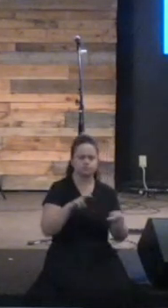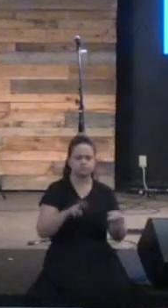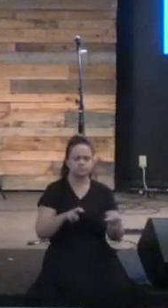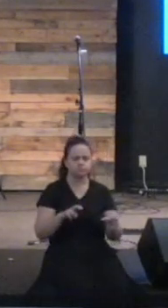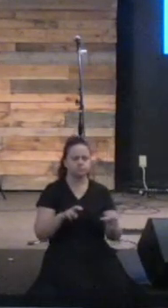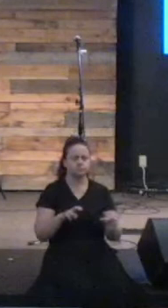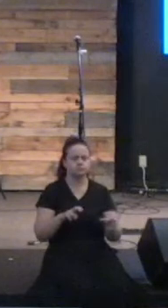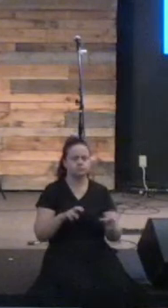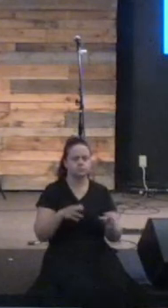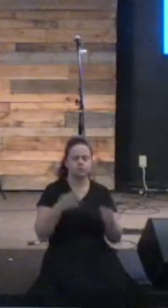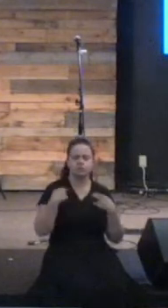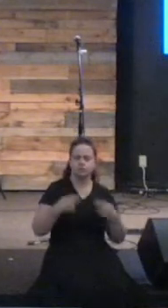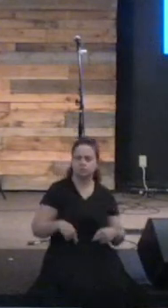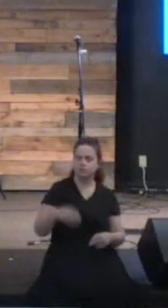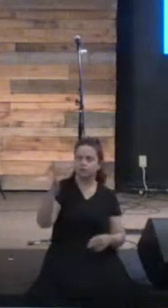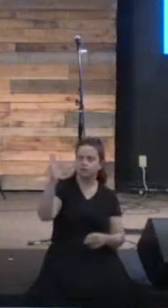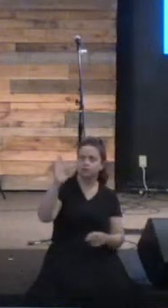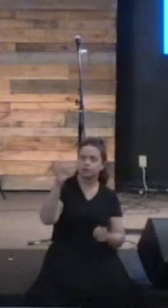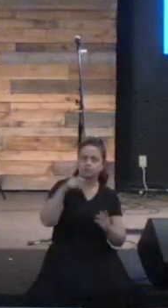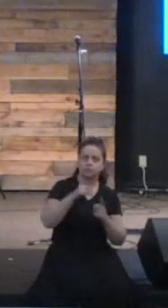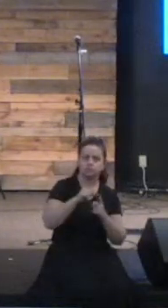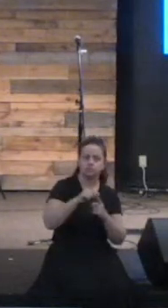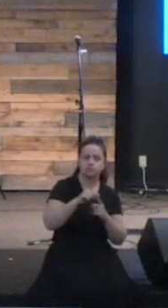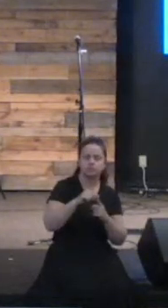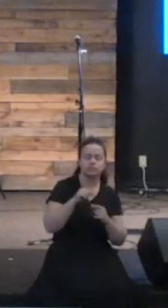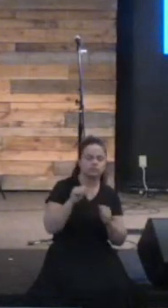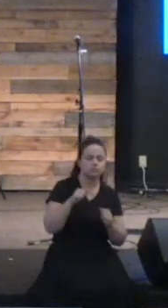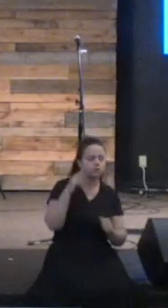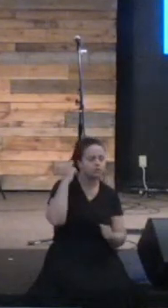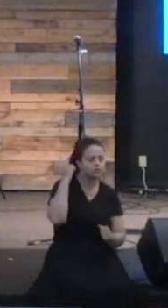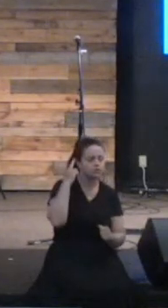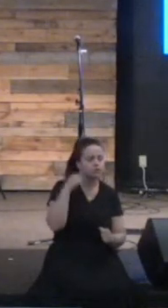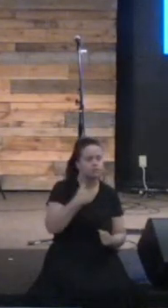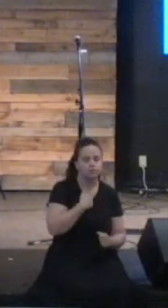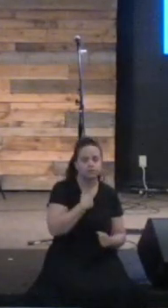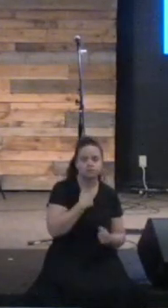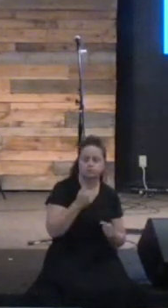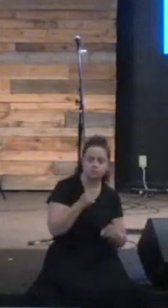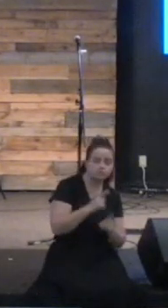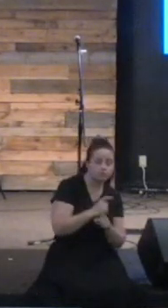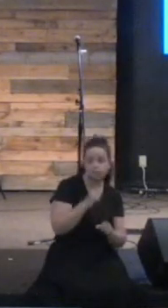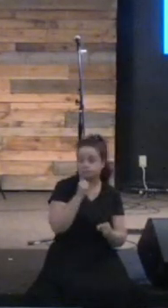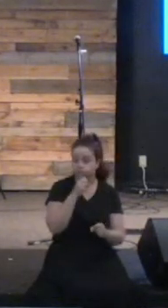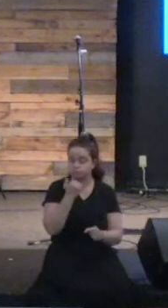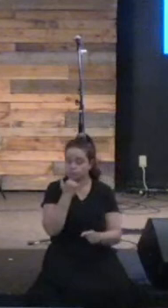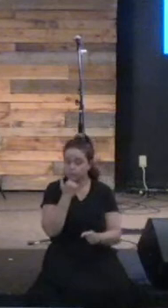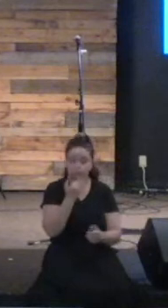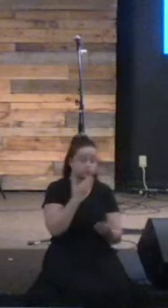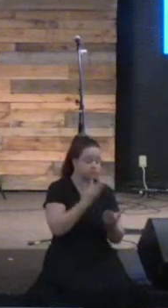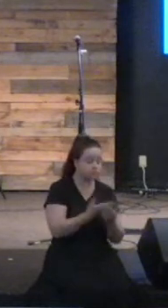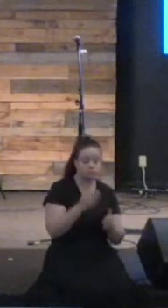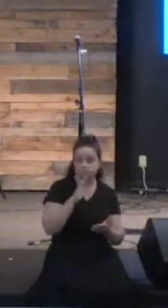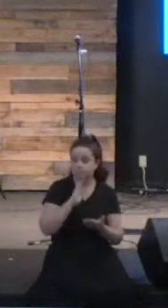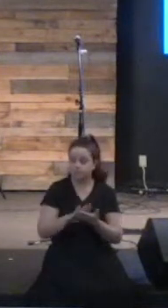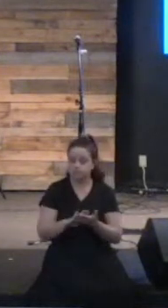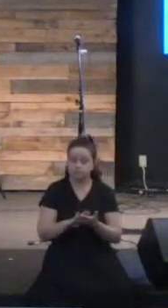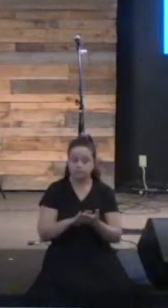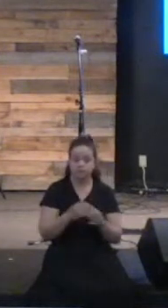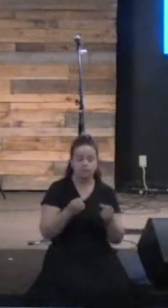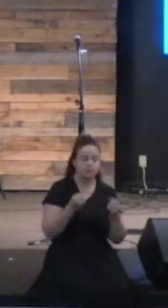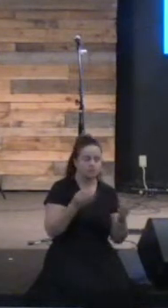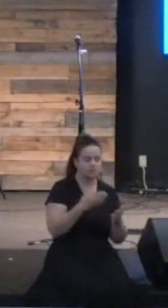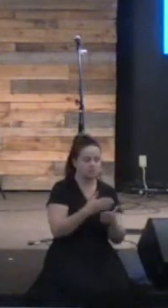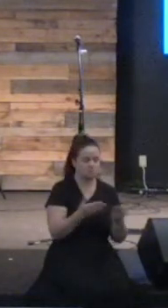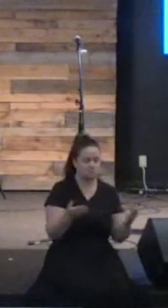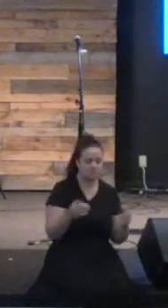is that we get to reason for ourselves what is right and what is wrong what is good what is bad there are many things in